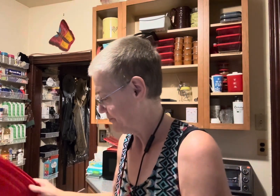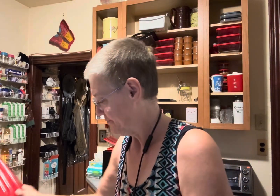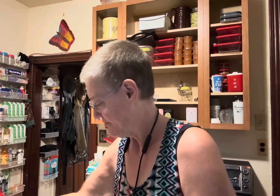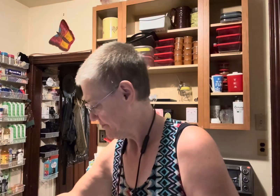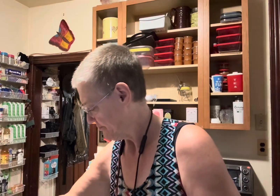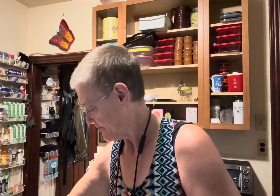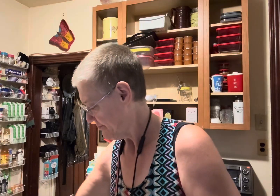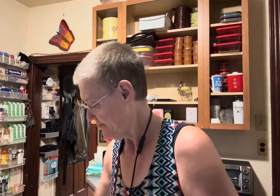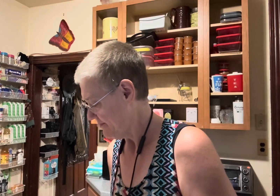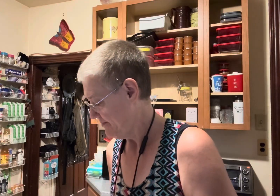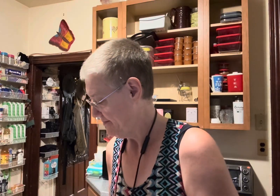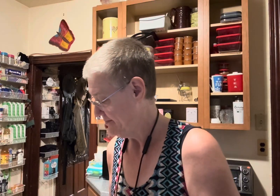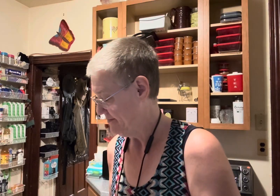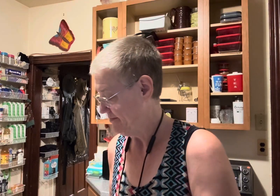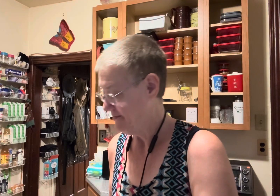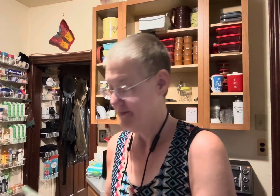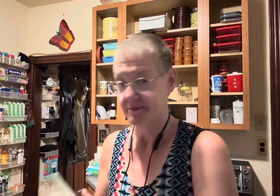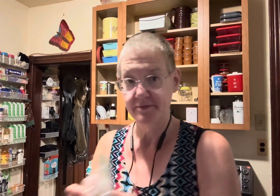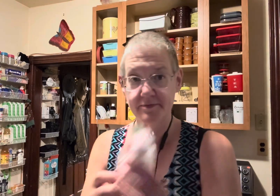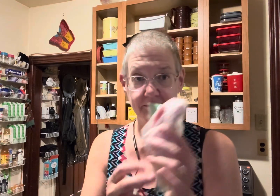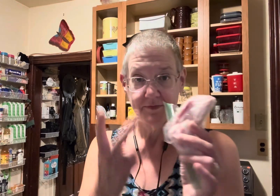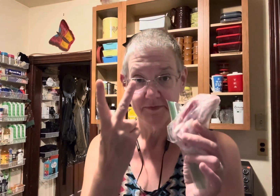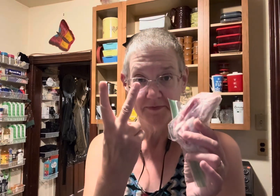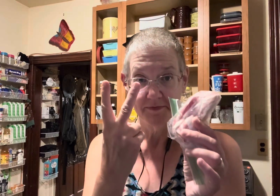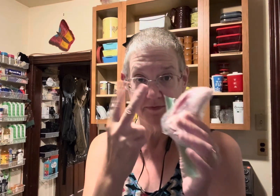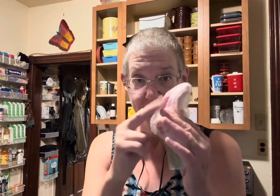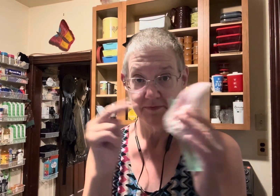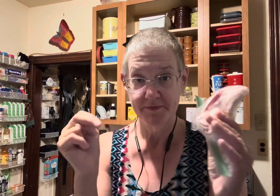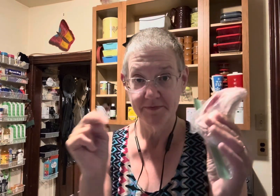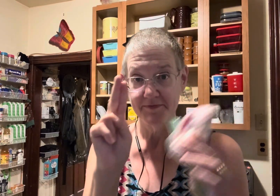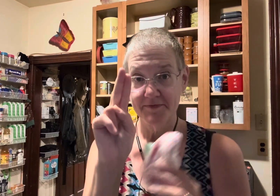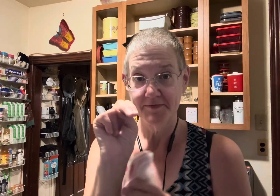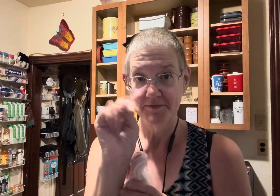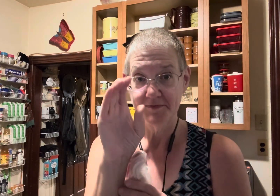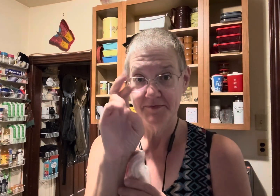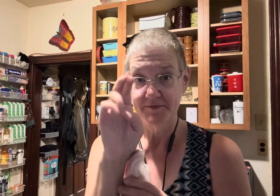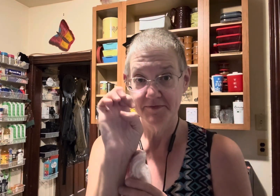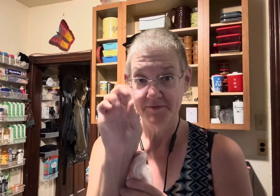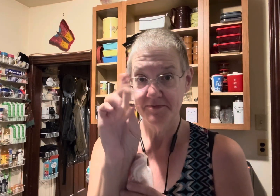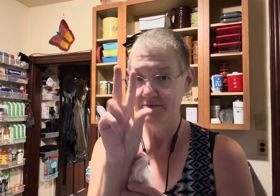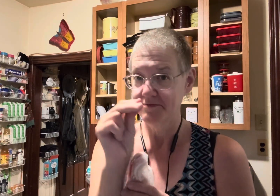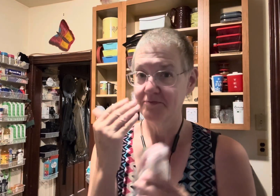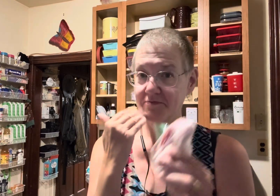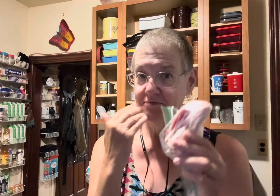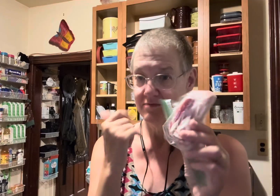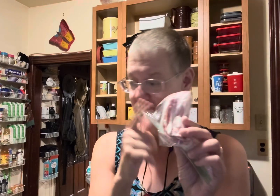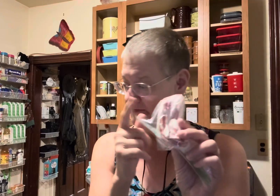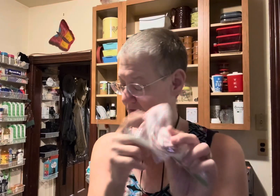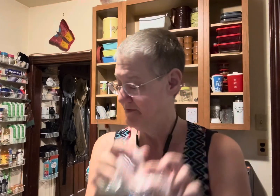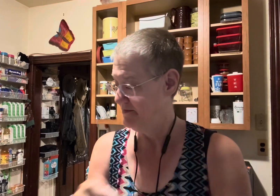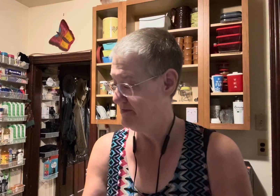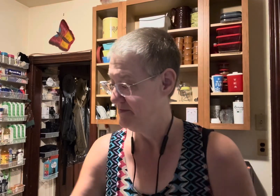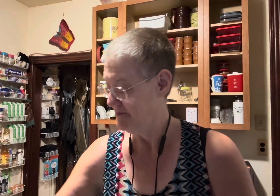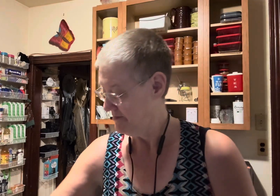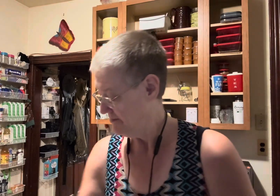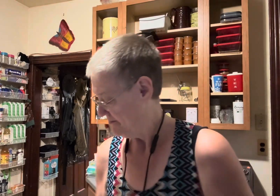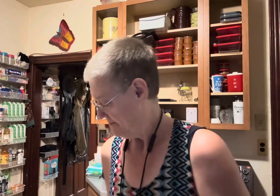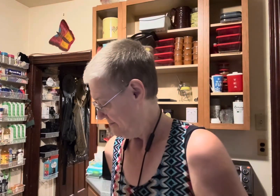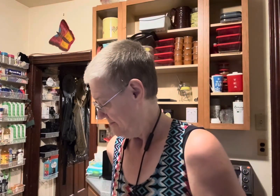go, so let me show you. I have his 2 slices of uncured, no sugar bacon,